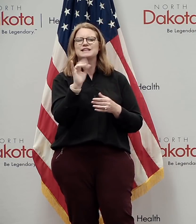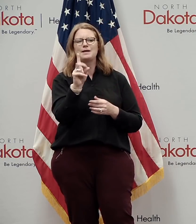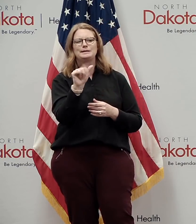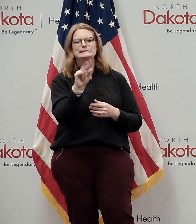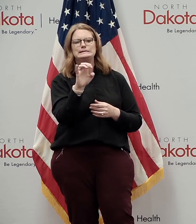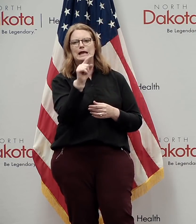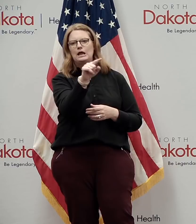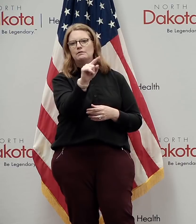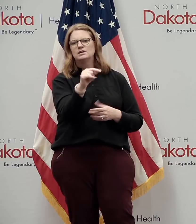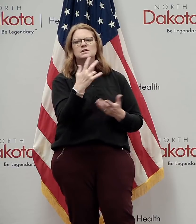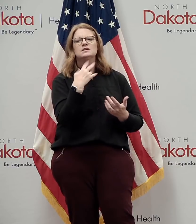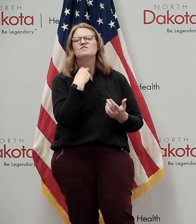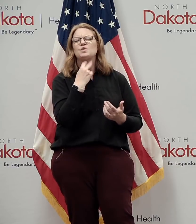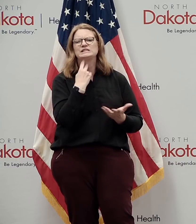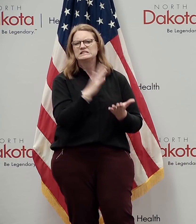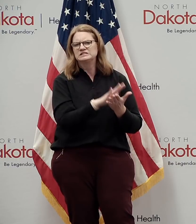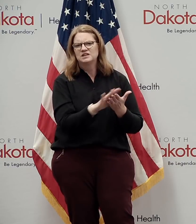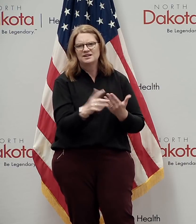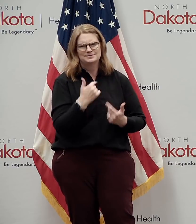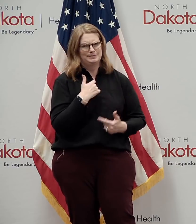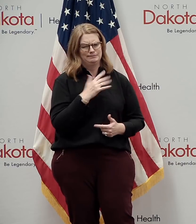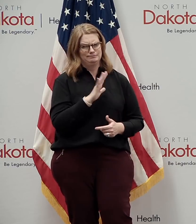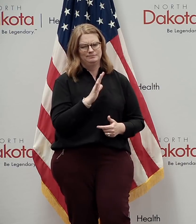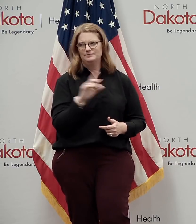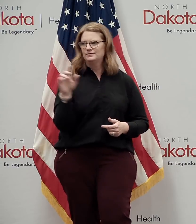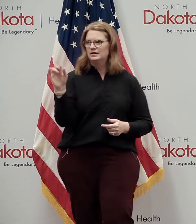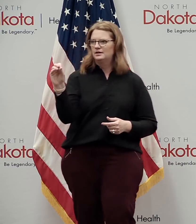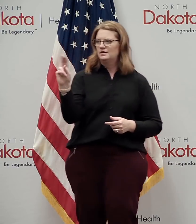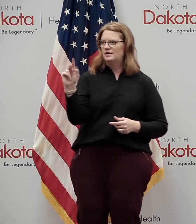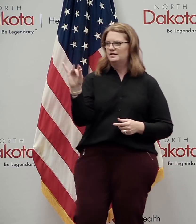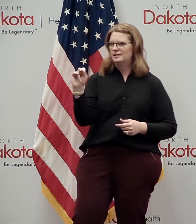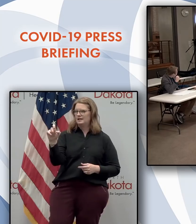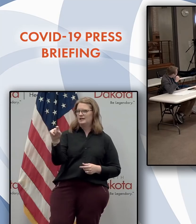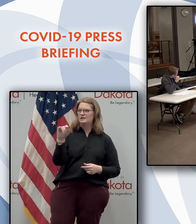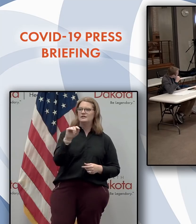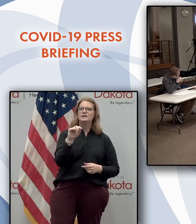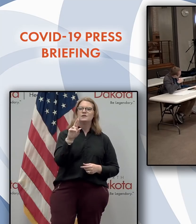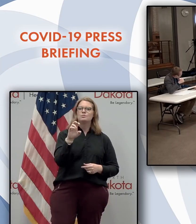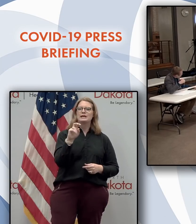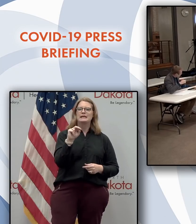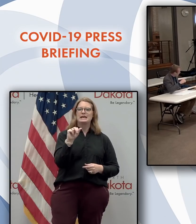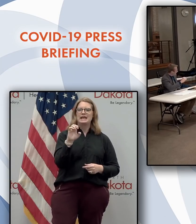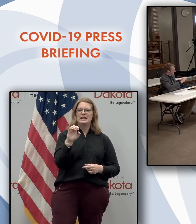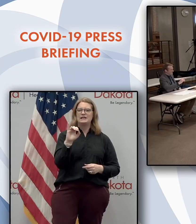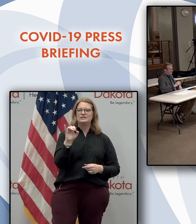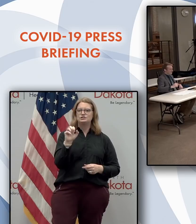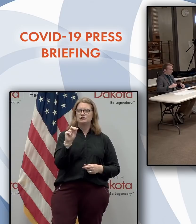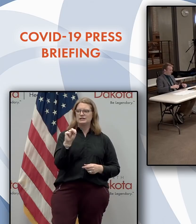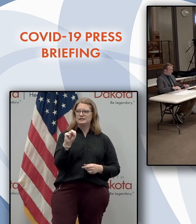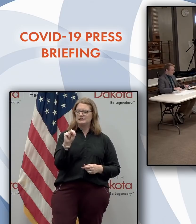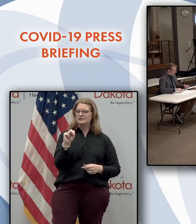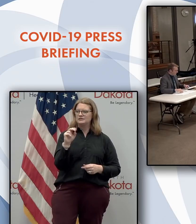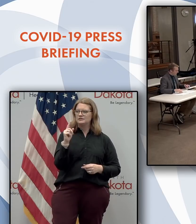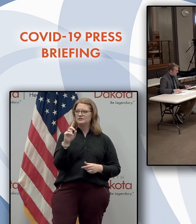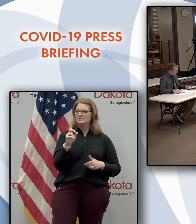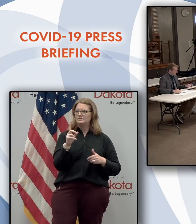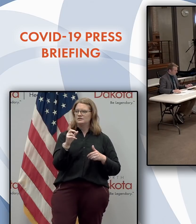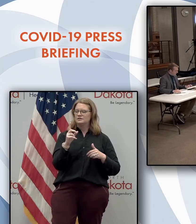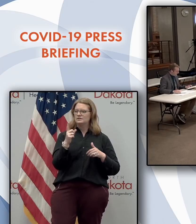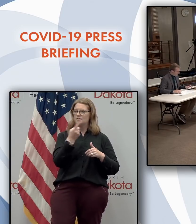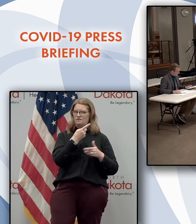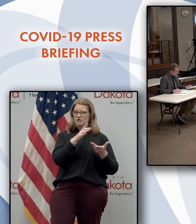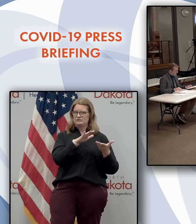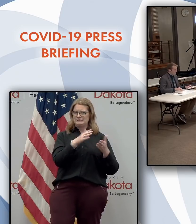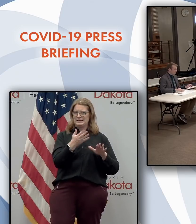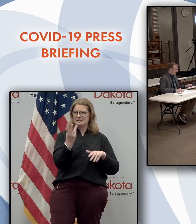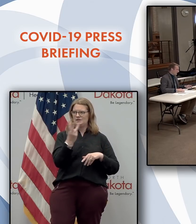another one here from online? Renee Jean with the Williston Herald. The first death in the West was a woman whose